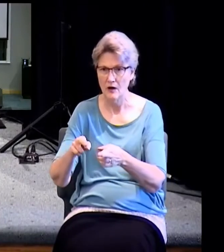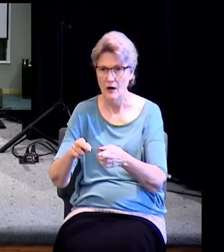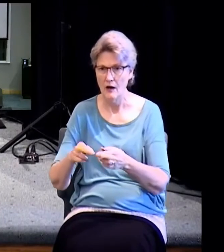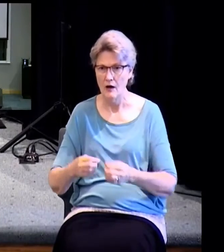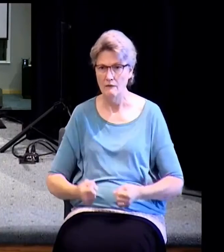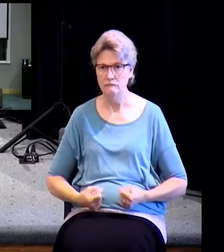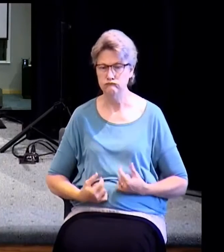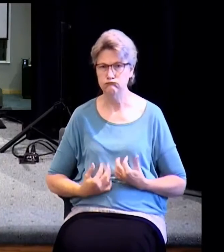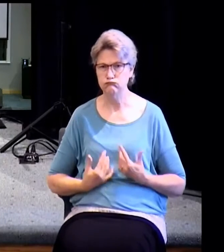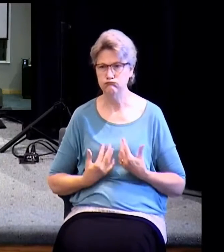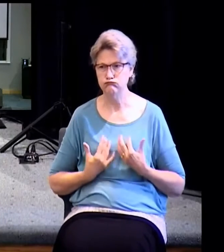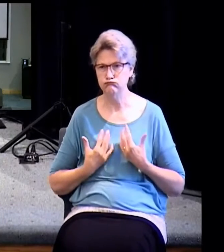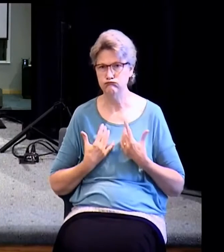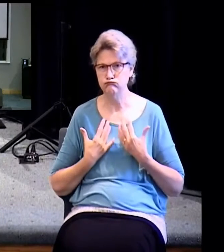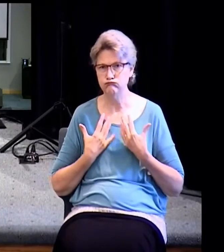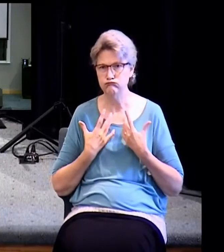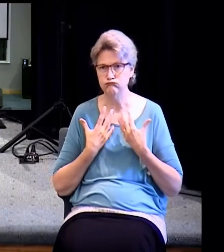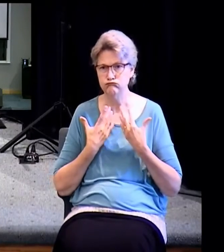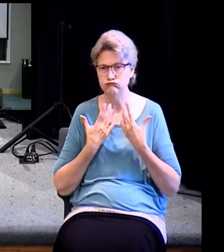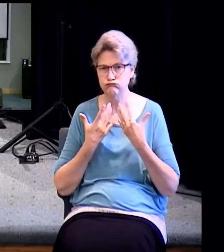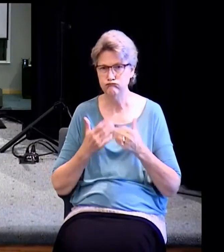water.